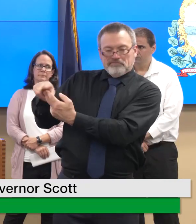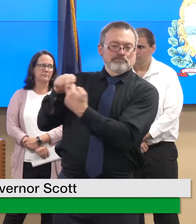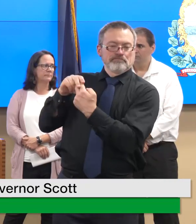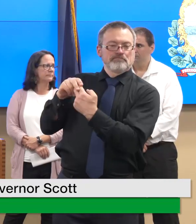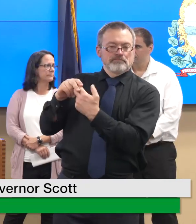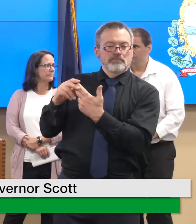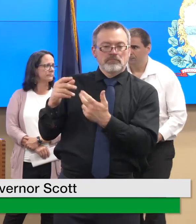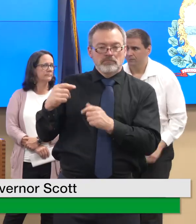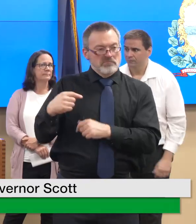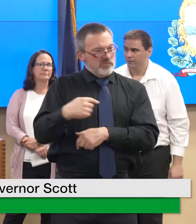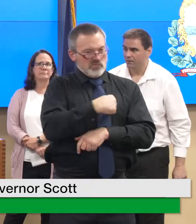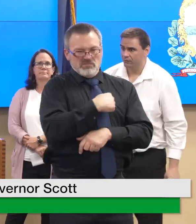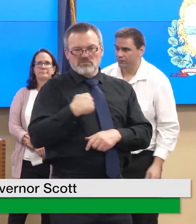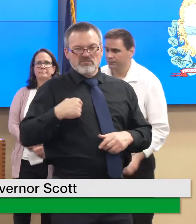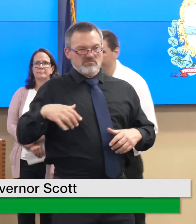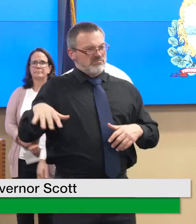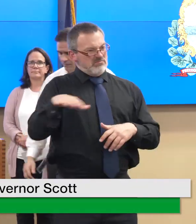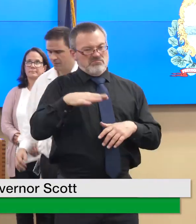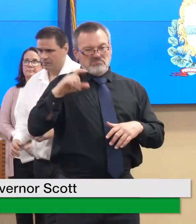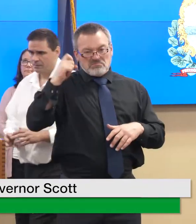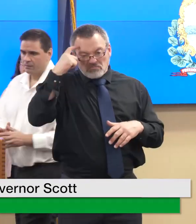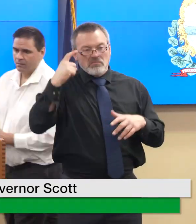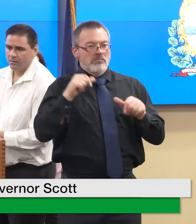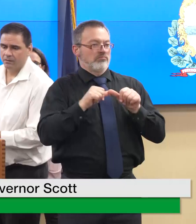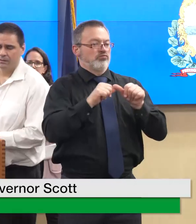so. Governor?